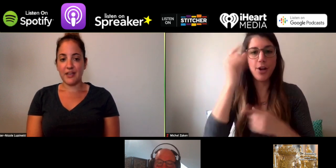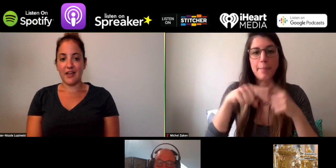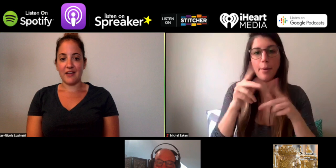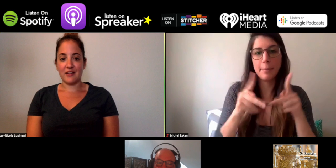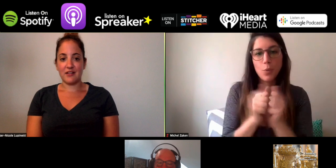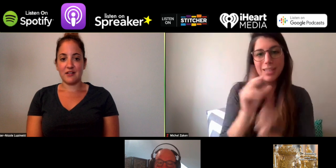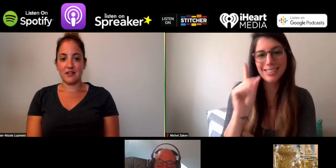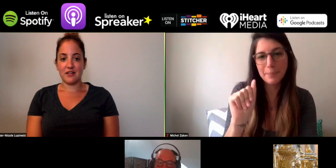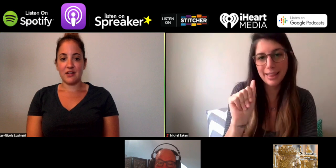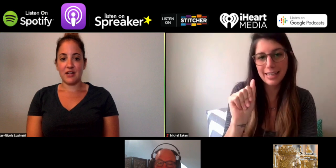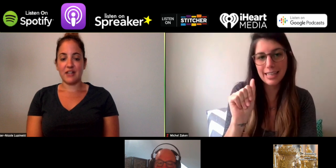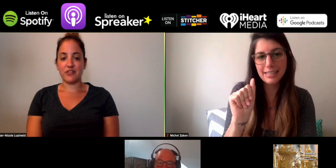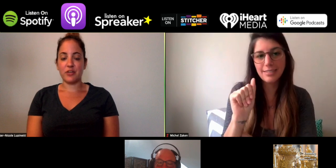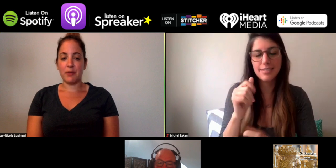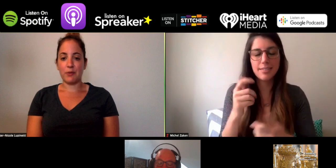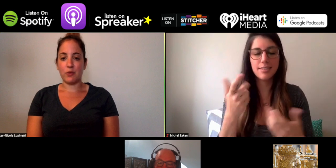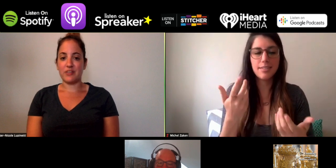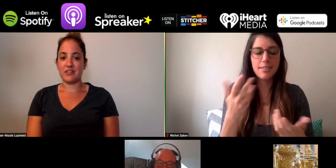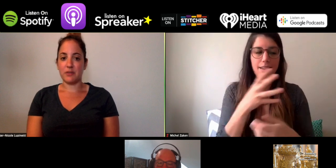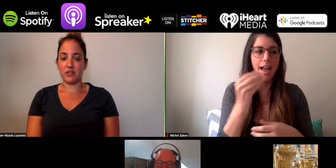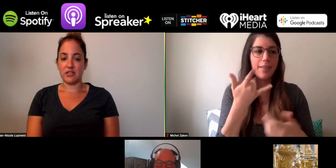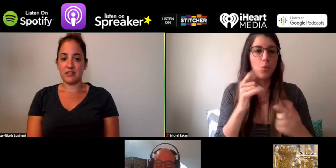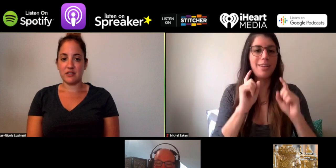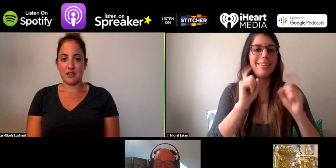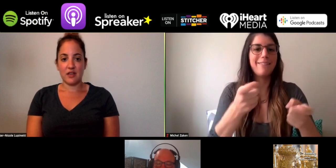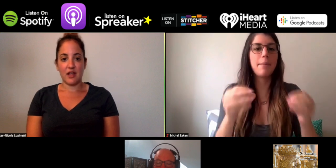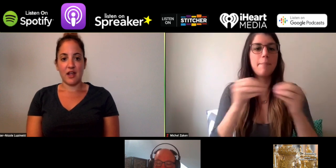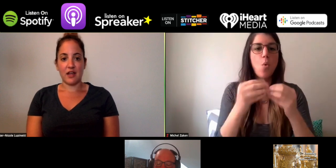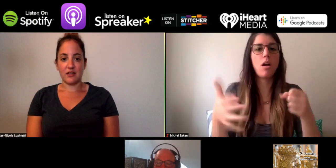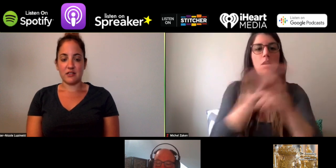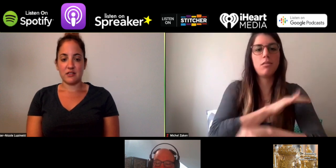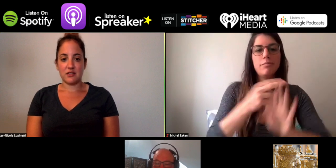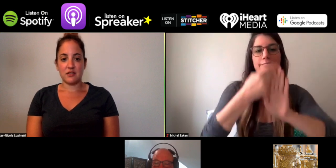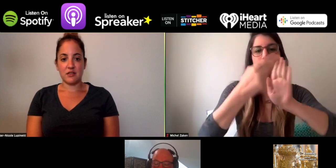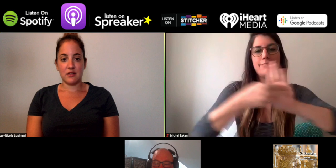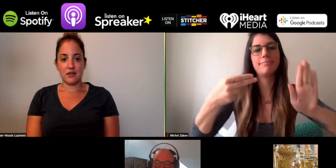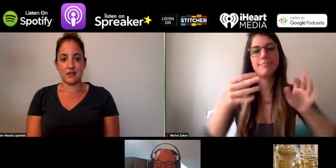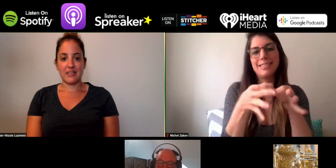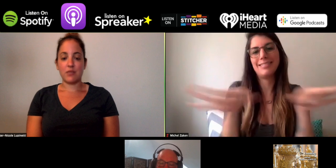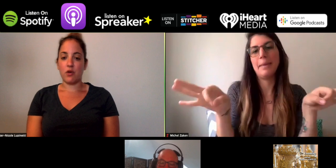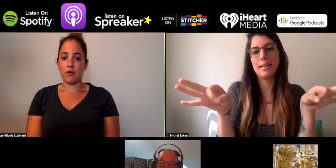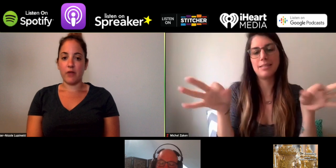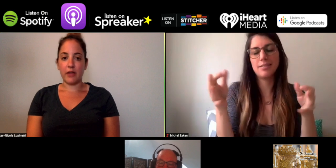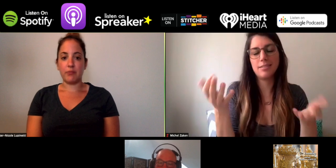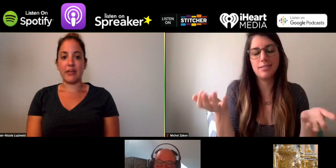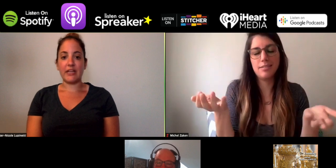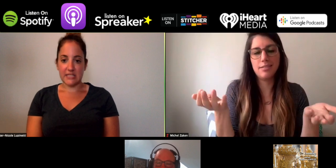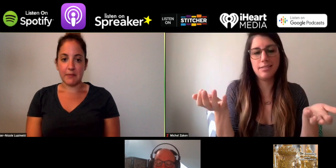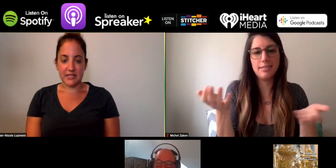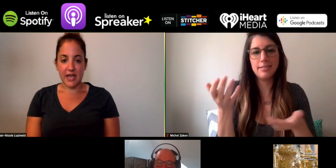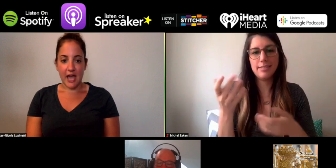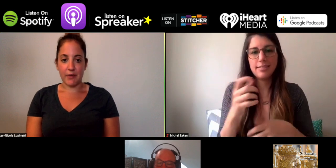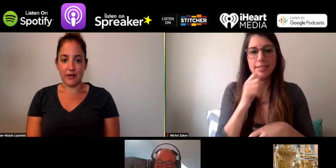But again, it's learning about people with disabilities. And that's more of like